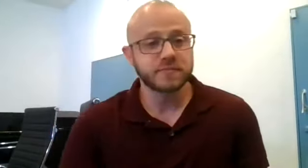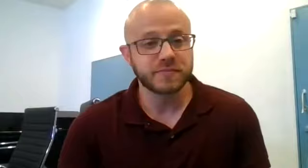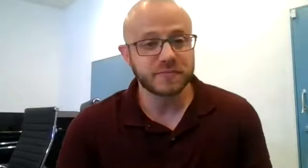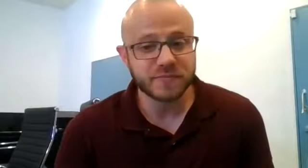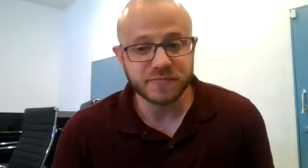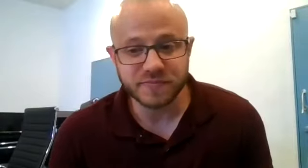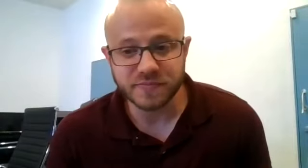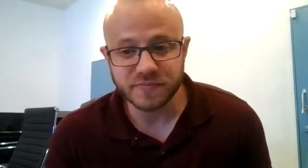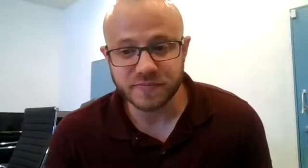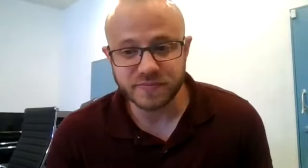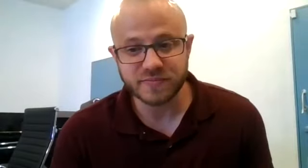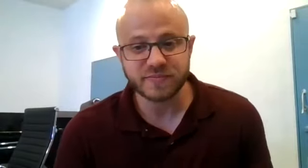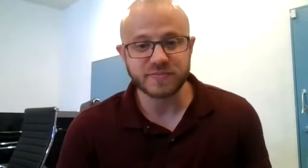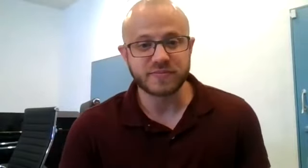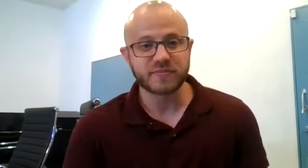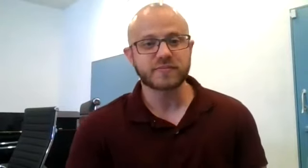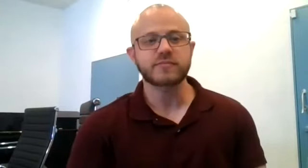about temperature.